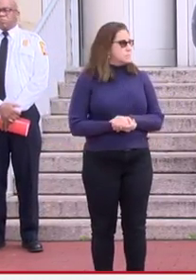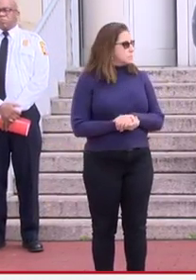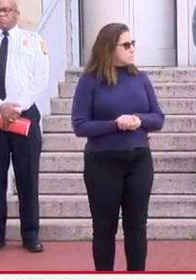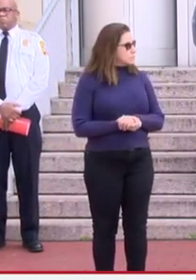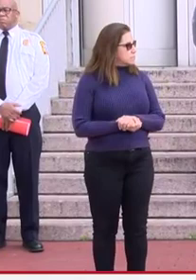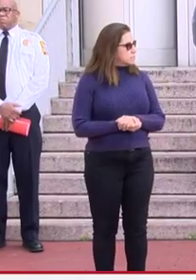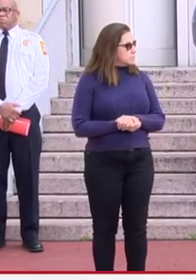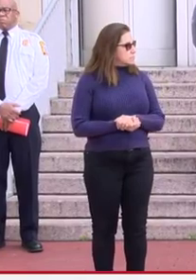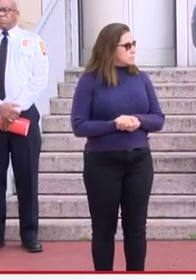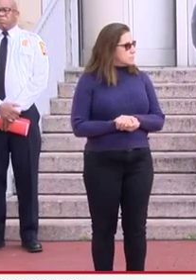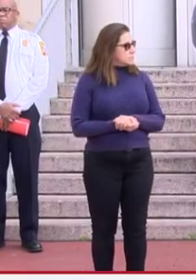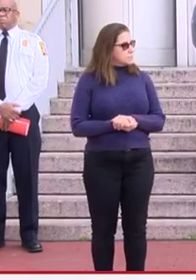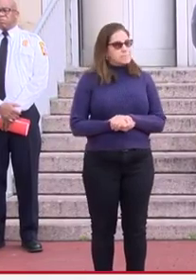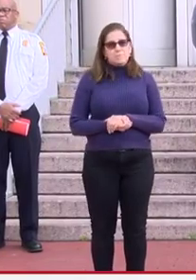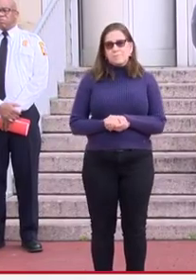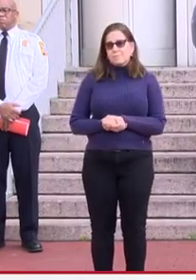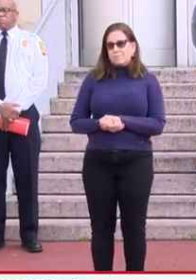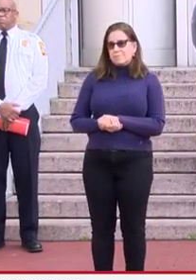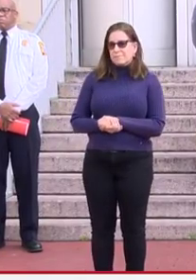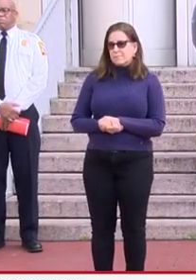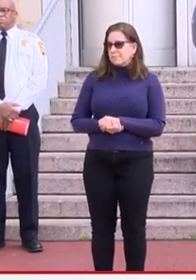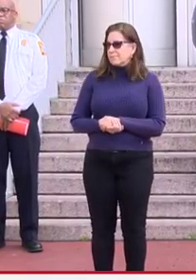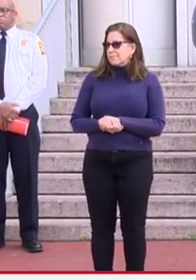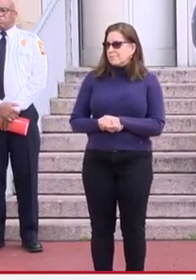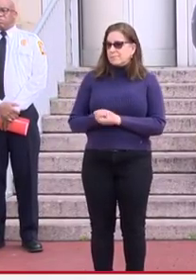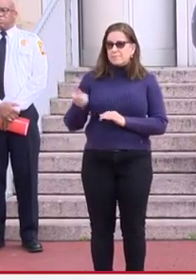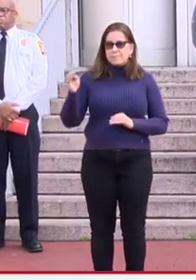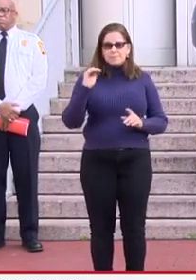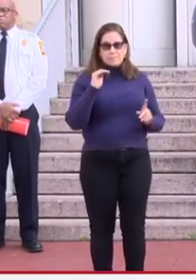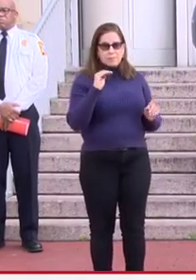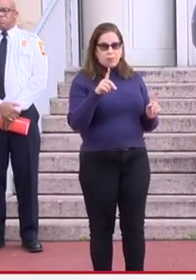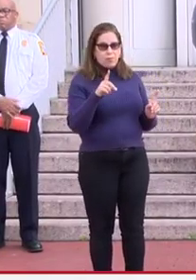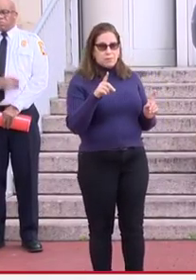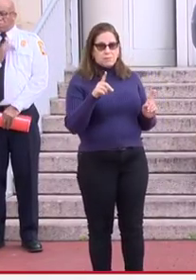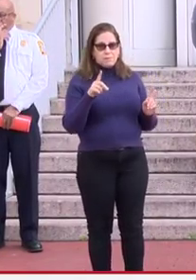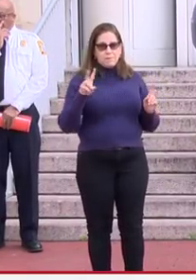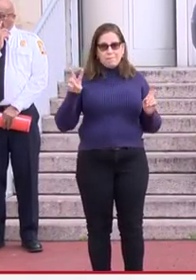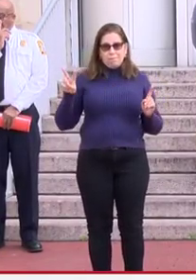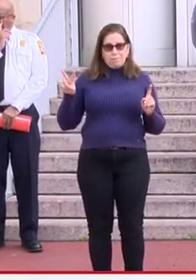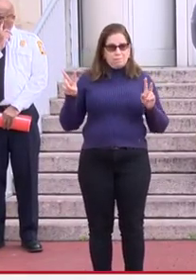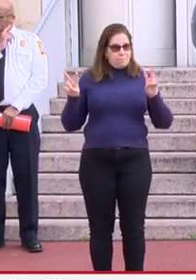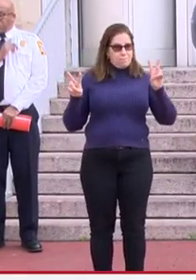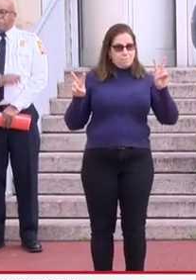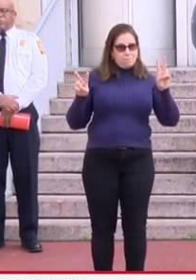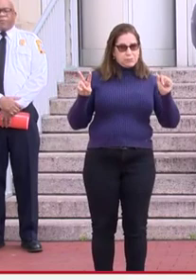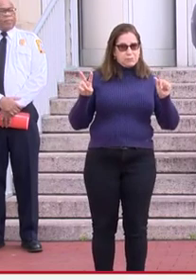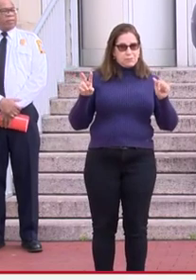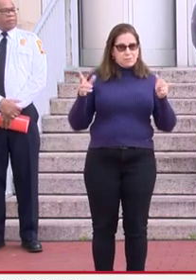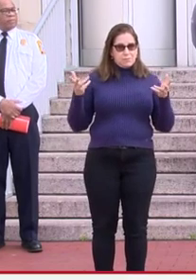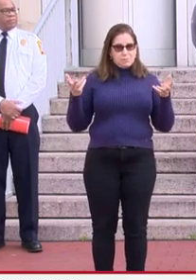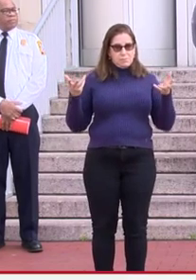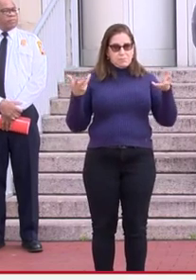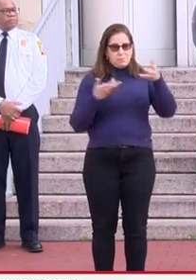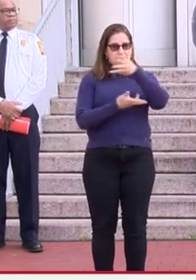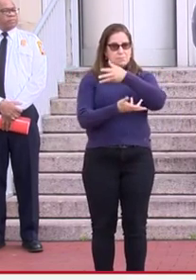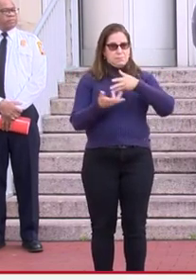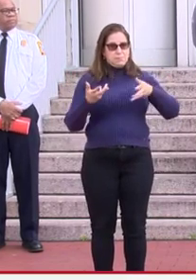Neighboring jurisdictions have limited mass gatherings of 10 people or less, and the CDC is recommending that. Is that something you're considering, and if not,